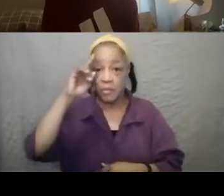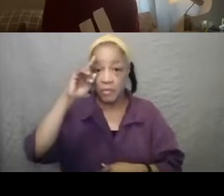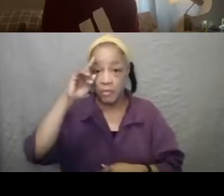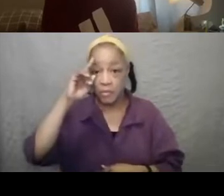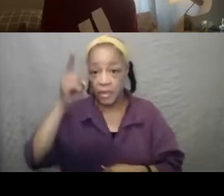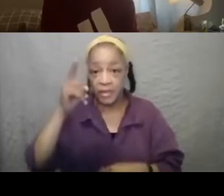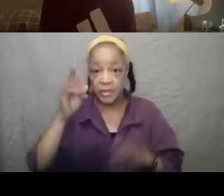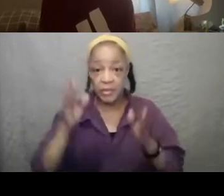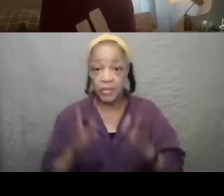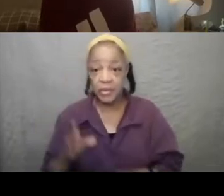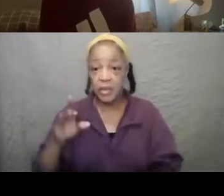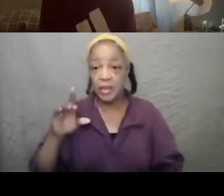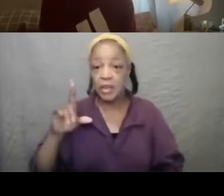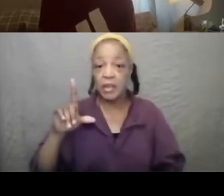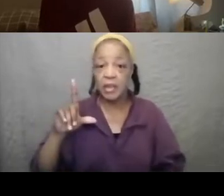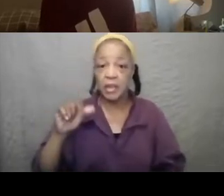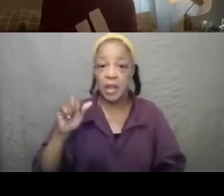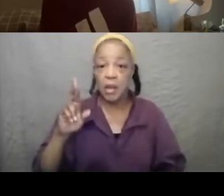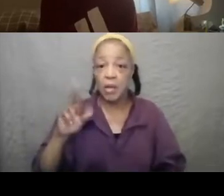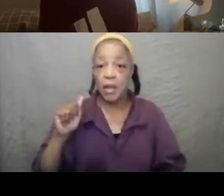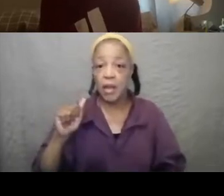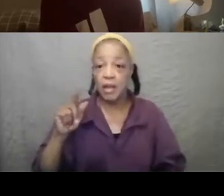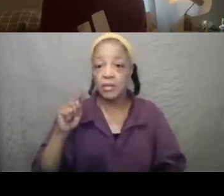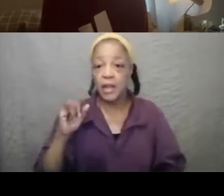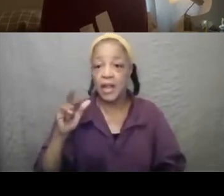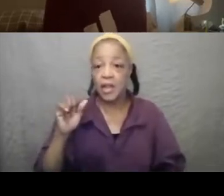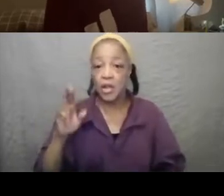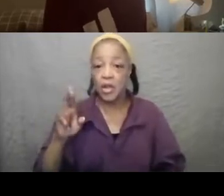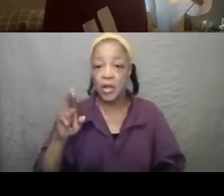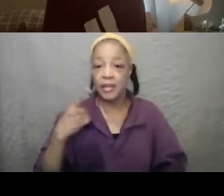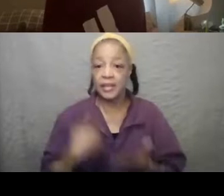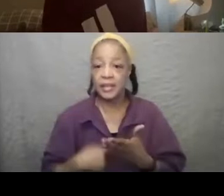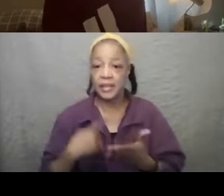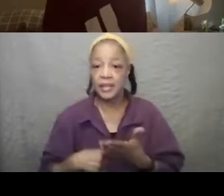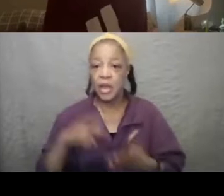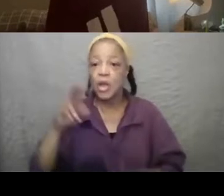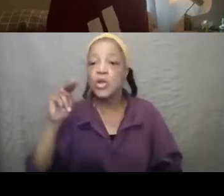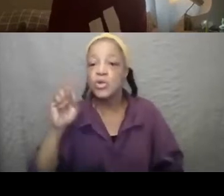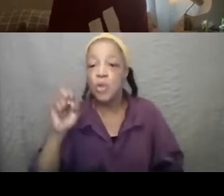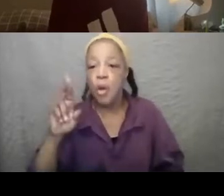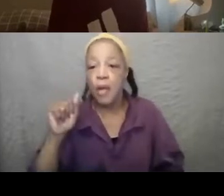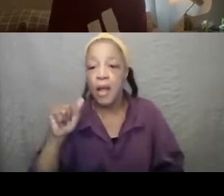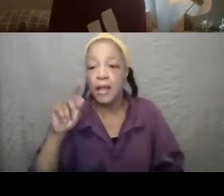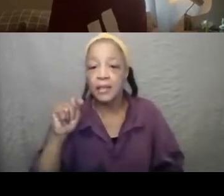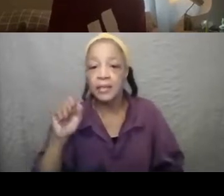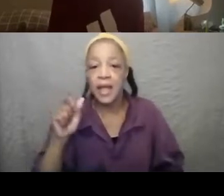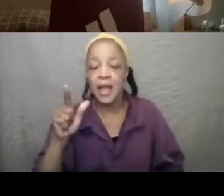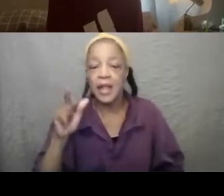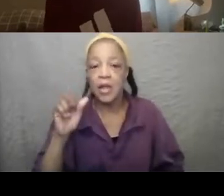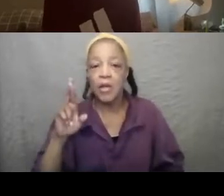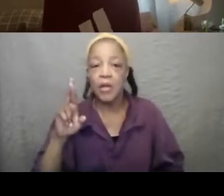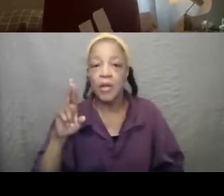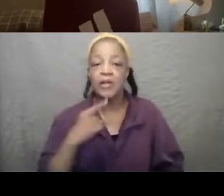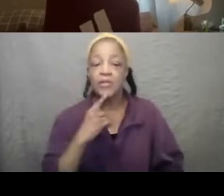Taylor, has talked about disabled landscapes and how that fits into large notions of colonialism and